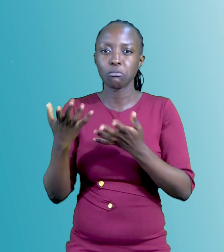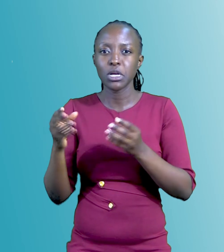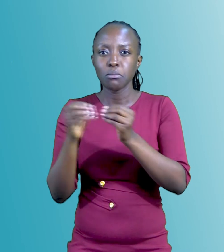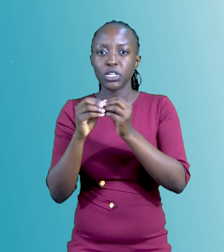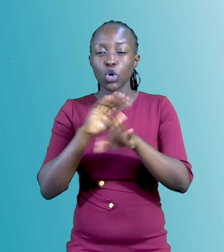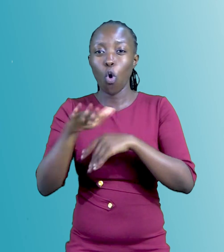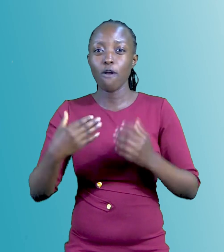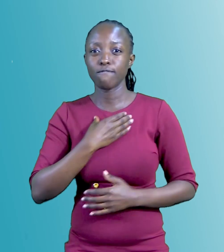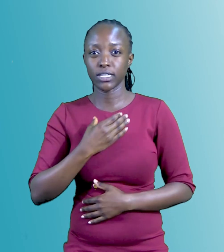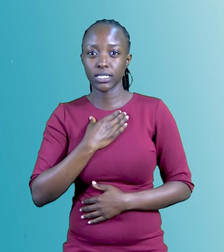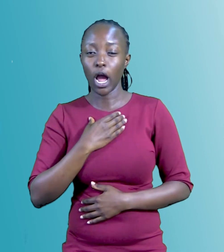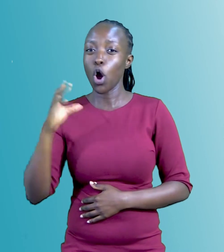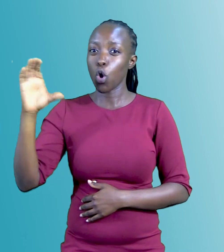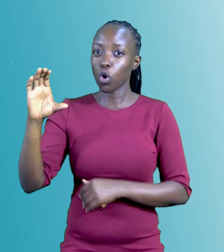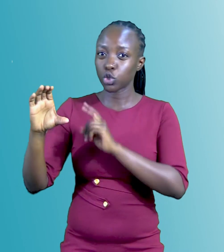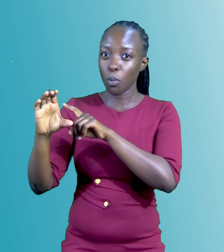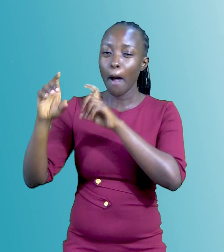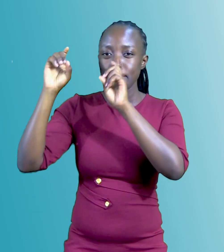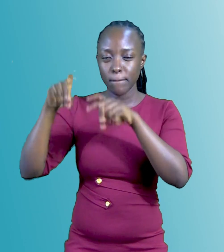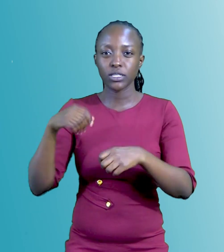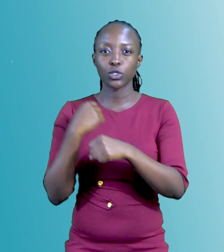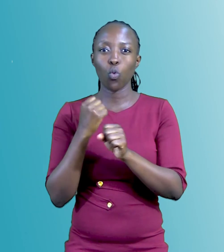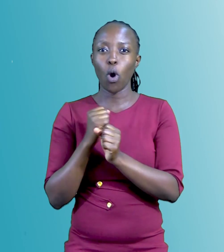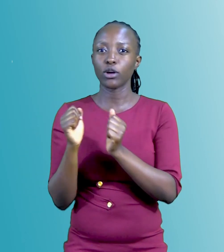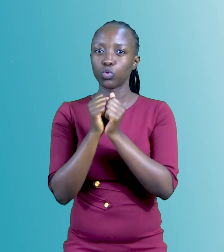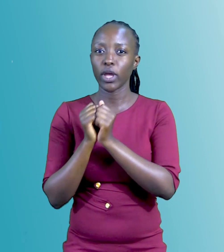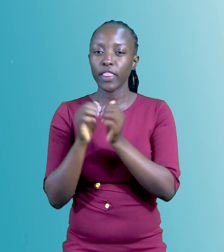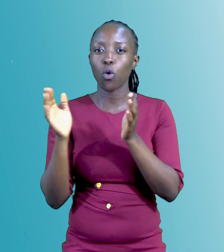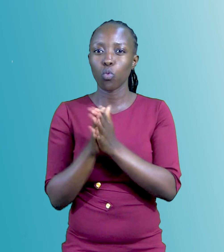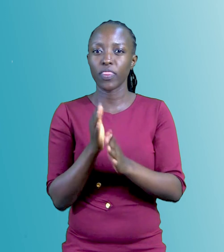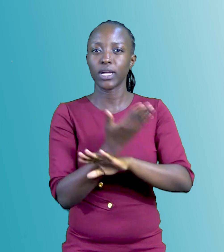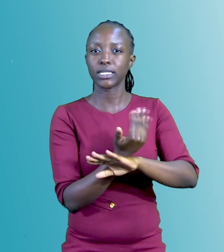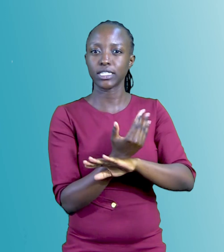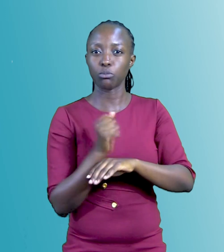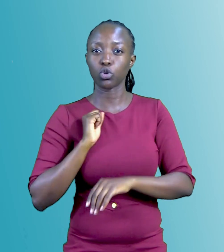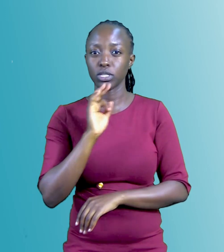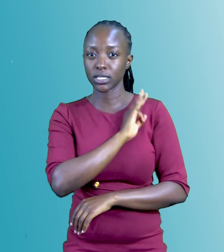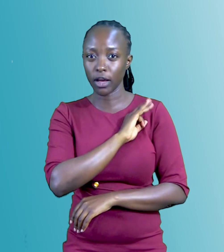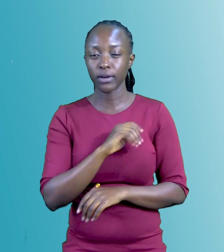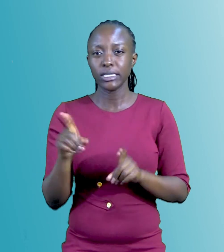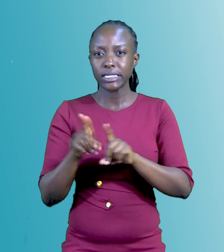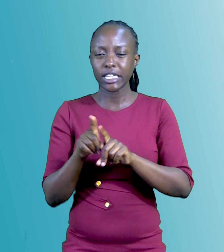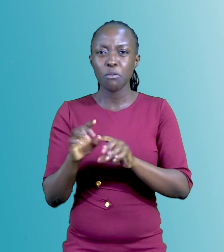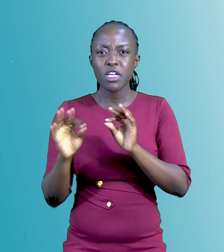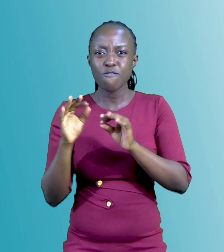to cooperate with the WaterFund front office staff members. In addition, in order for WaterFund to improve its